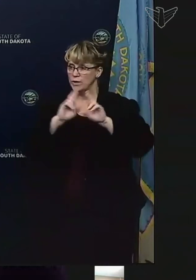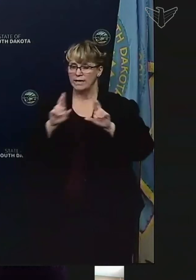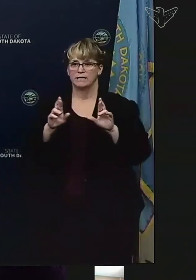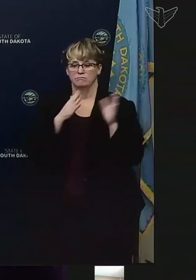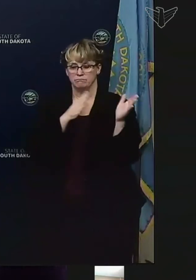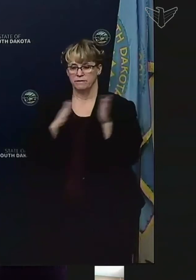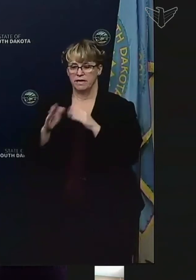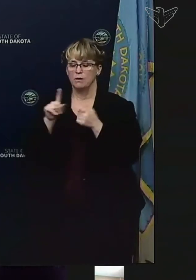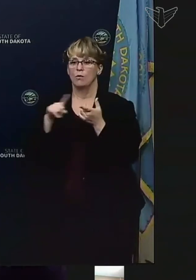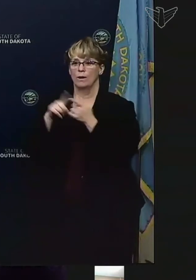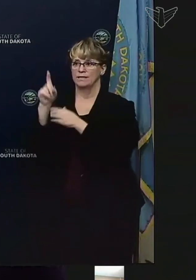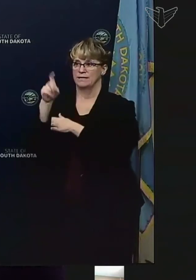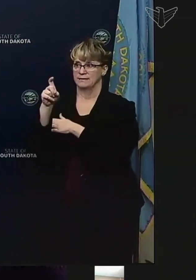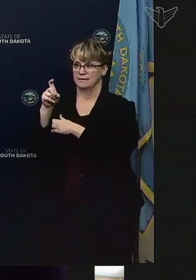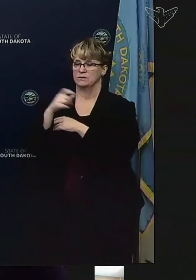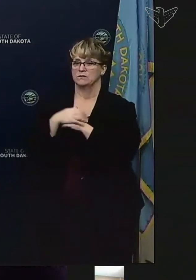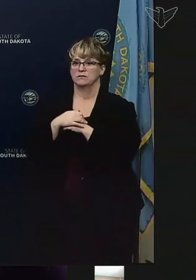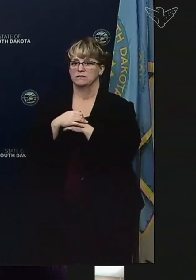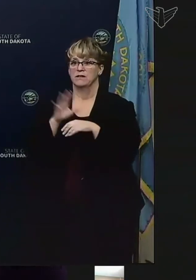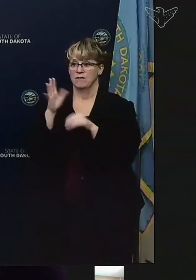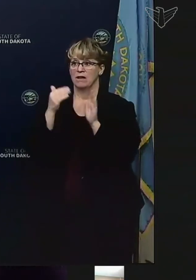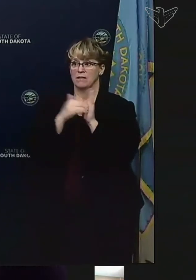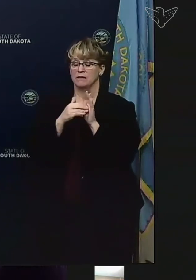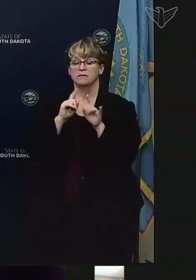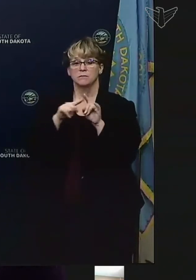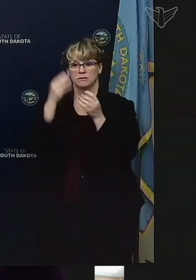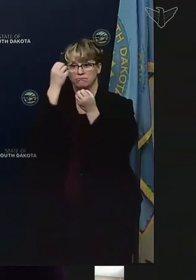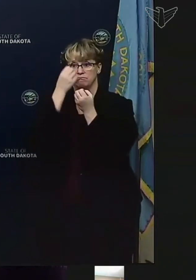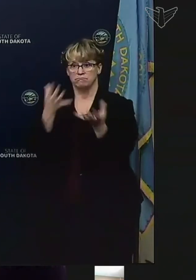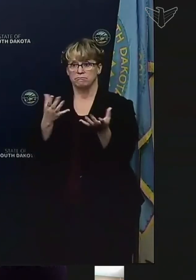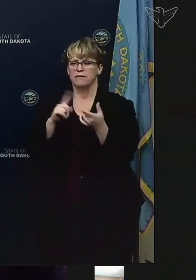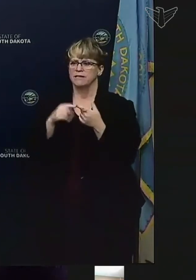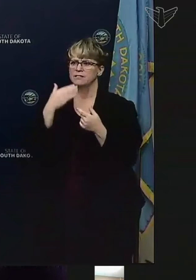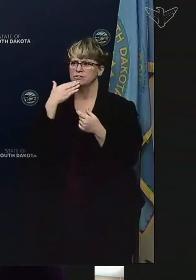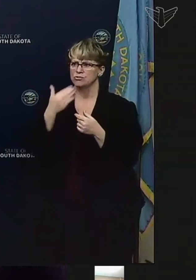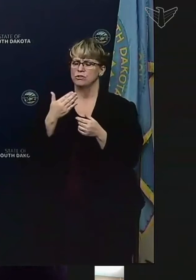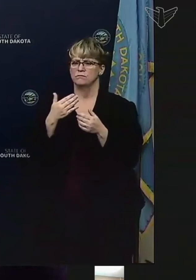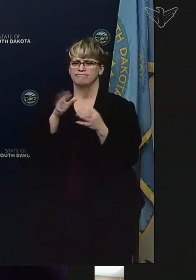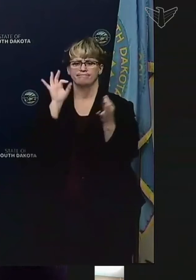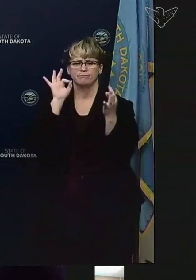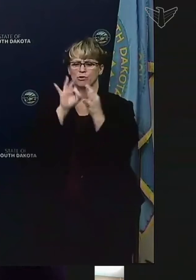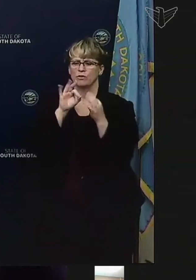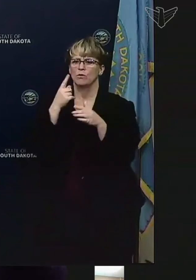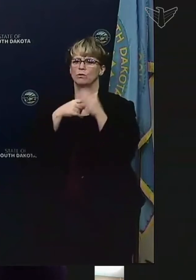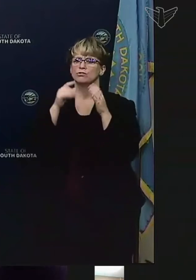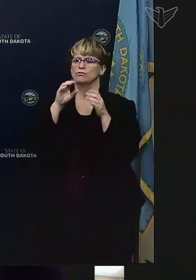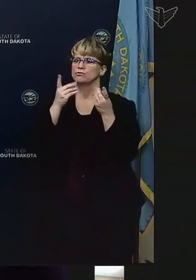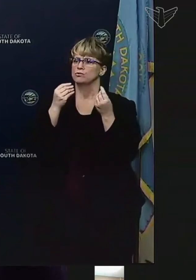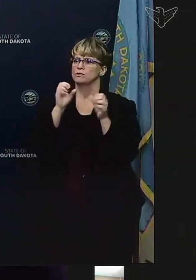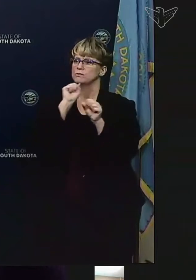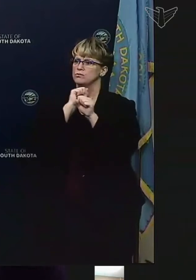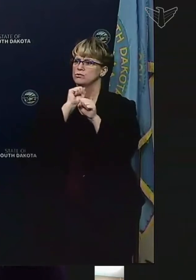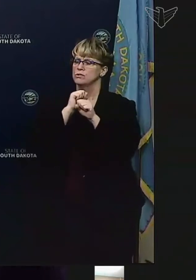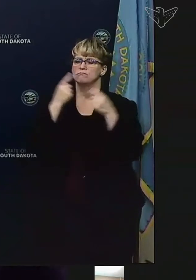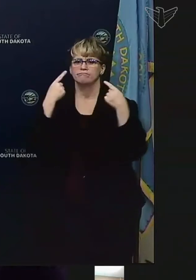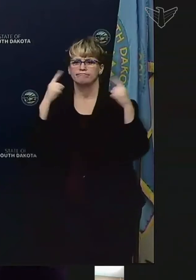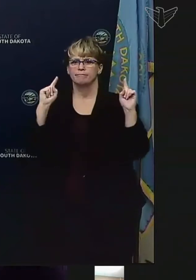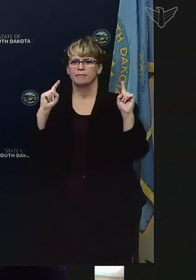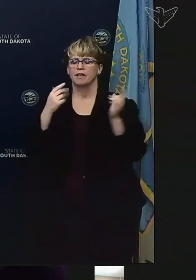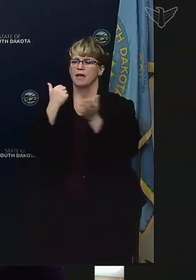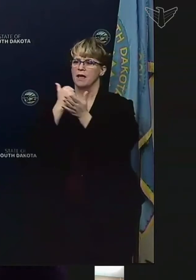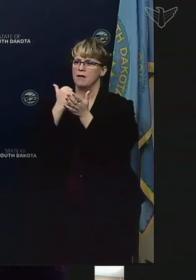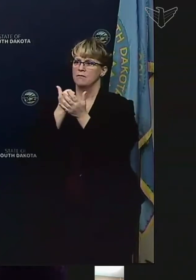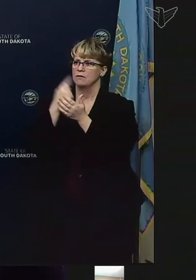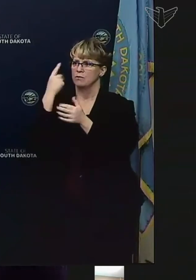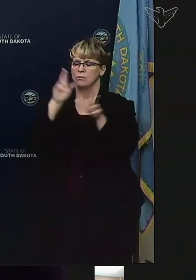to go when they're necessary. But I do want you to know that it is encouraging and what you're doing is working, and it's been extremely helpful for